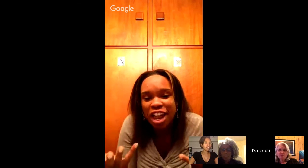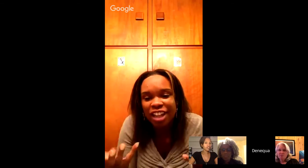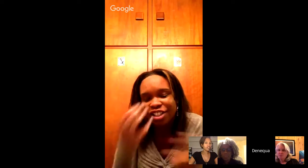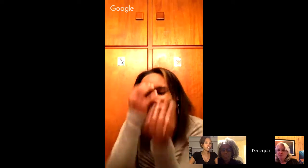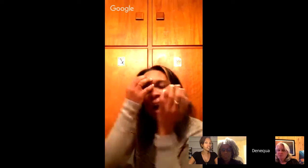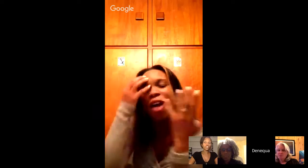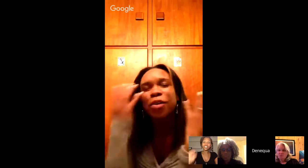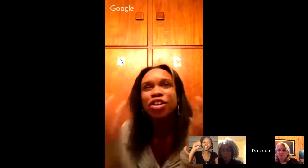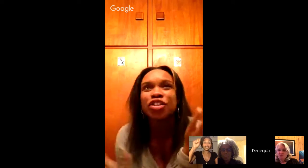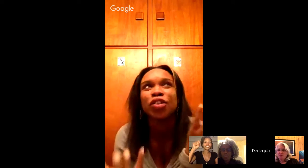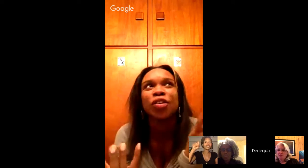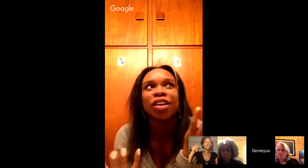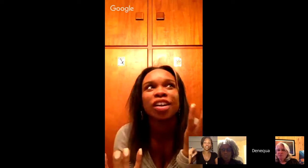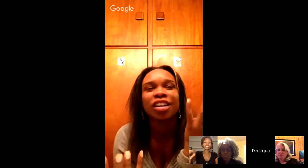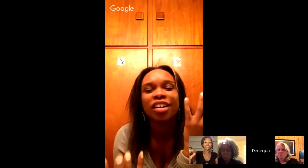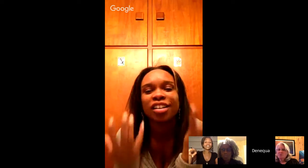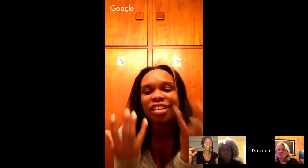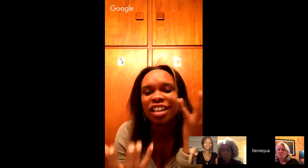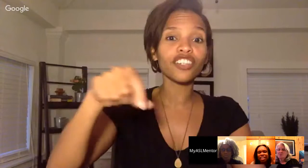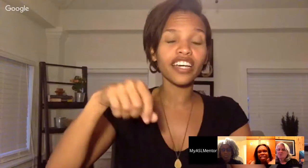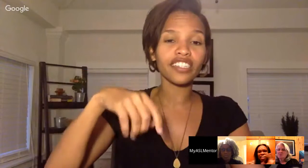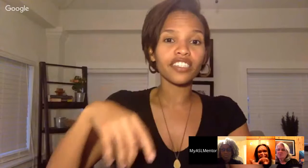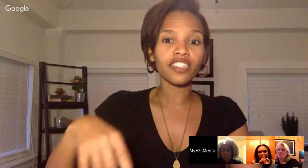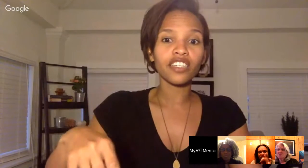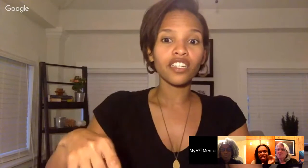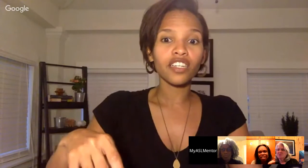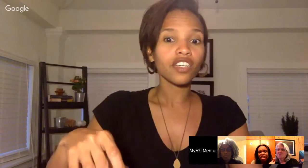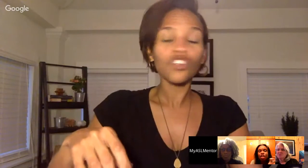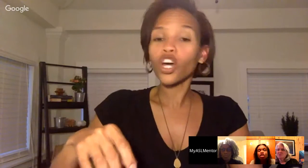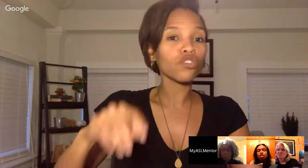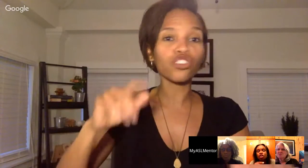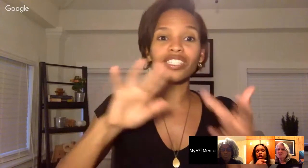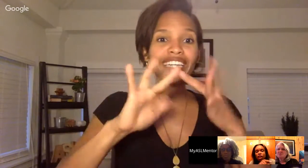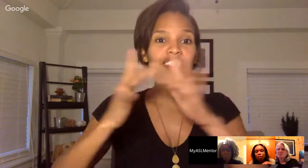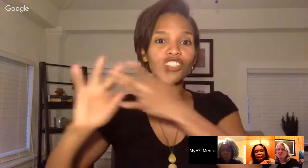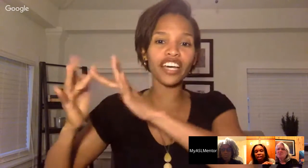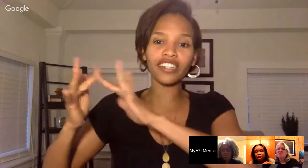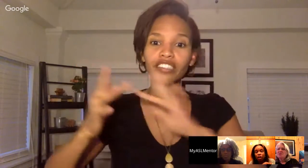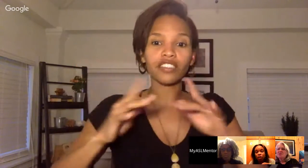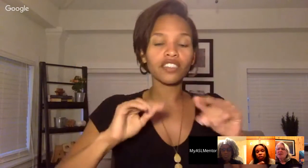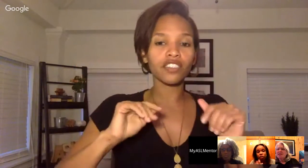So how would you? She does sign internet. No, she signs it.